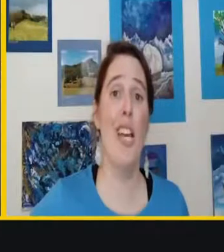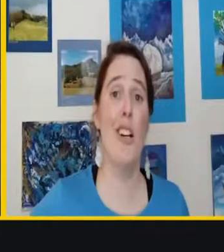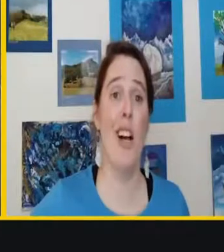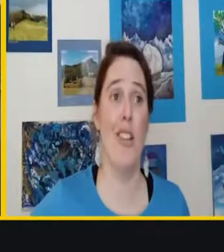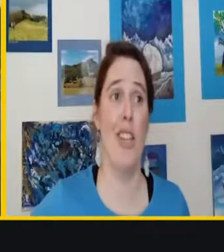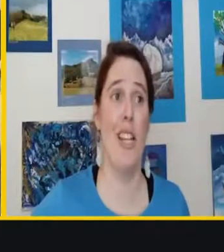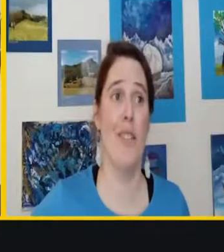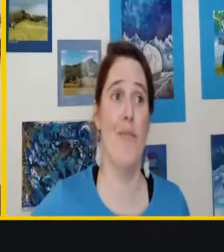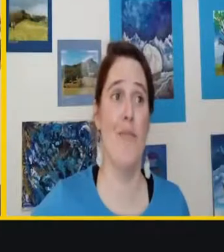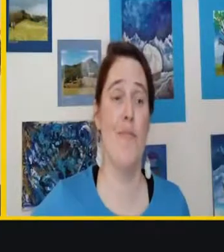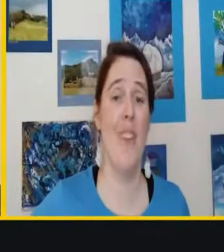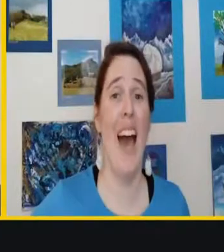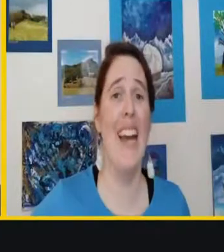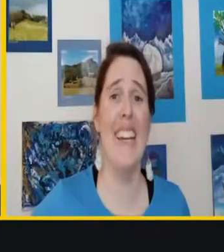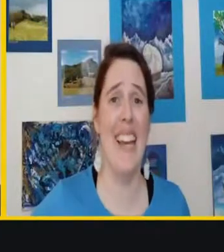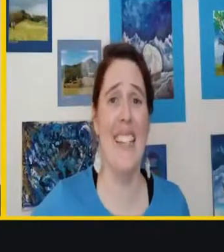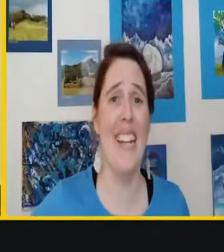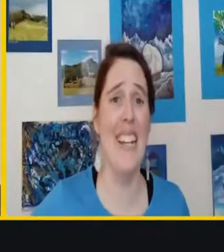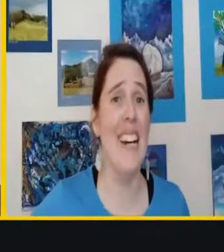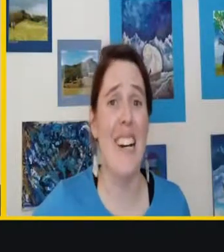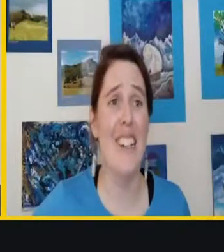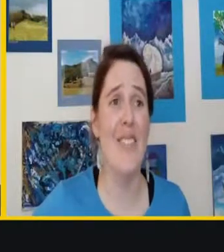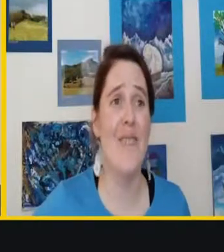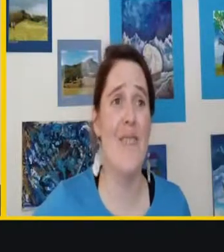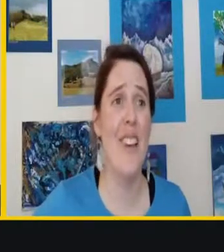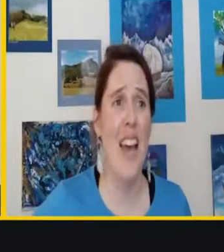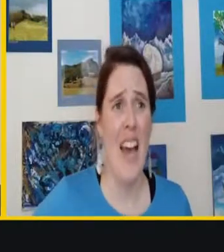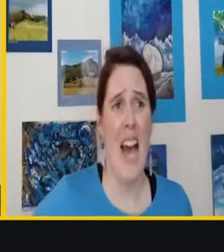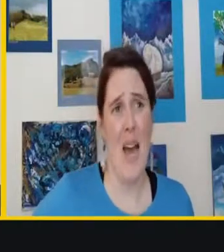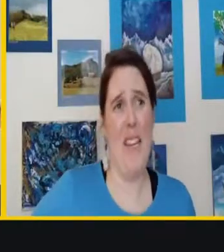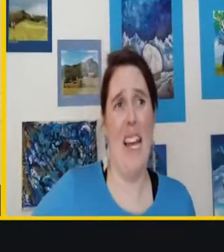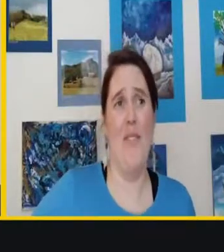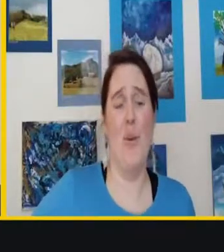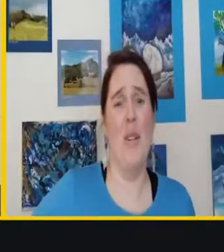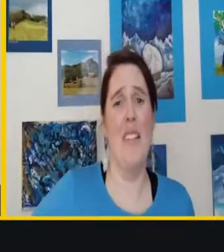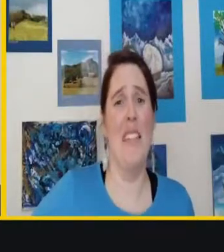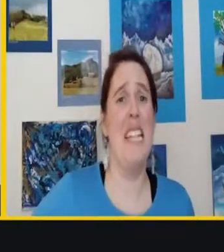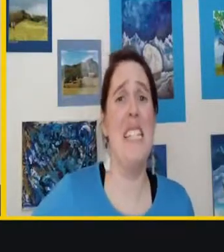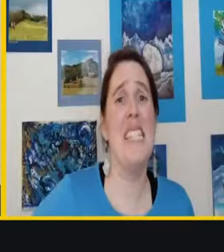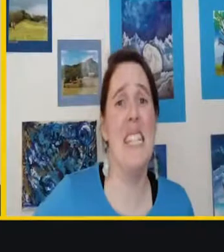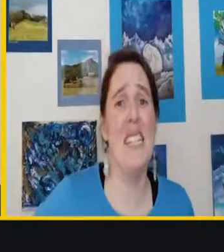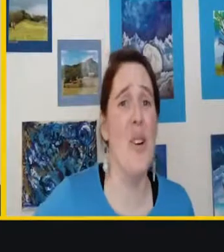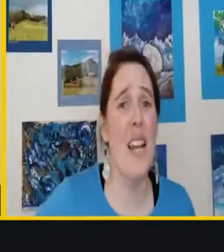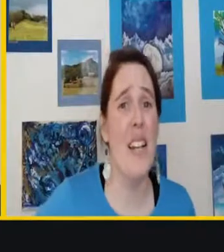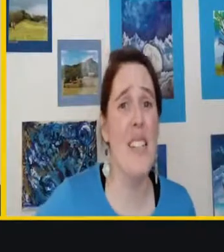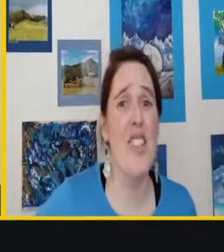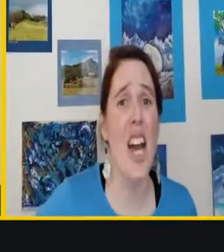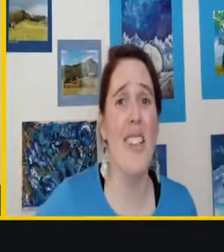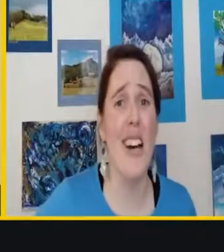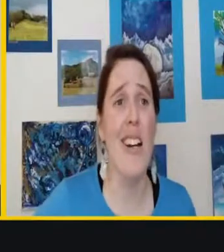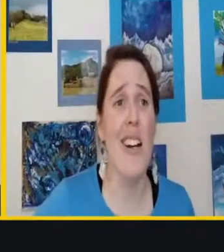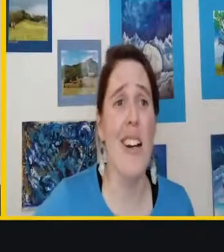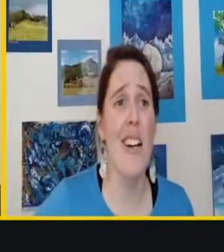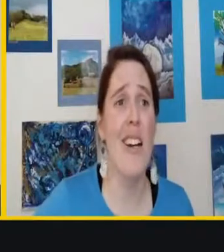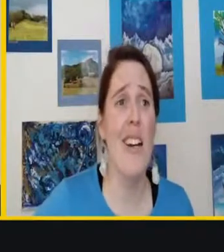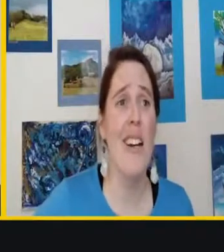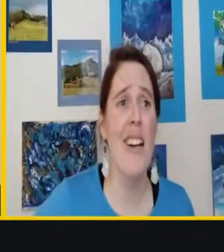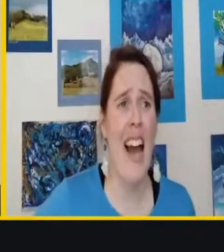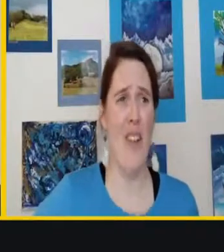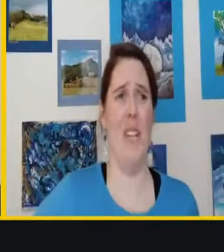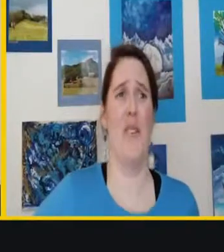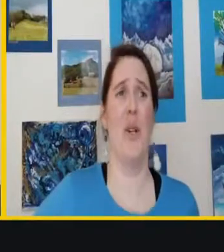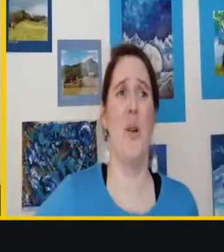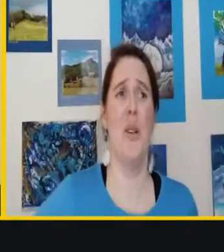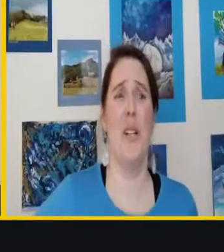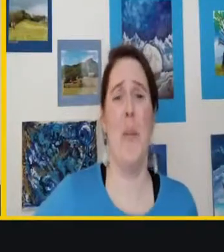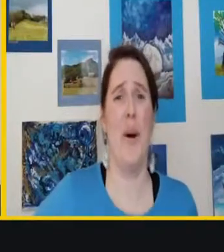"Now look here, colored lady, I ain't getting any younger. I'm the kind of woman that doesn't donate to child hunger.